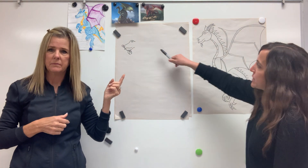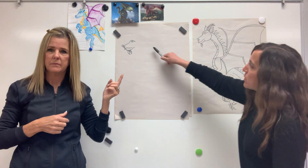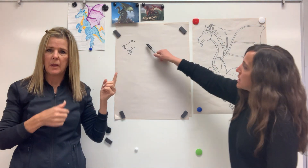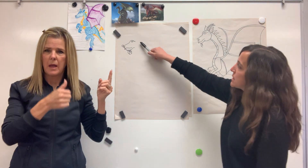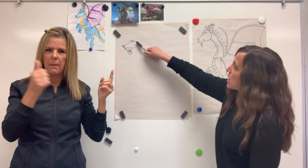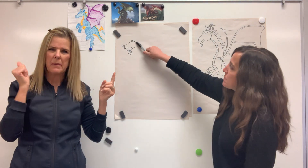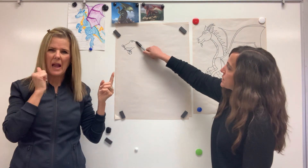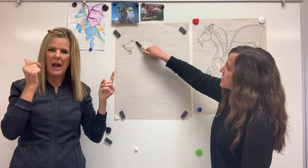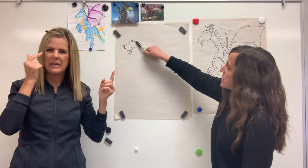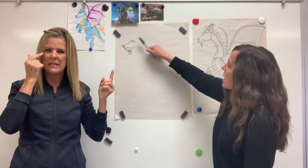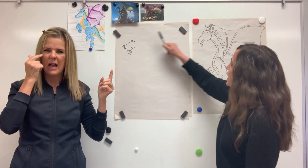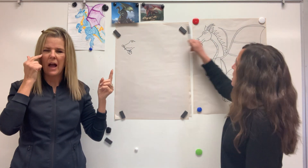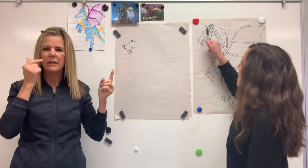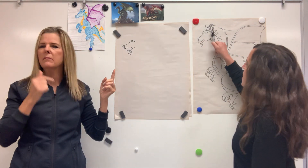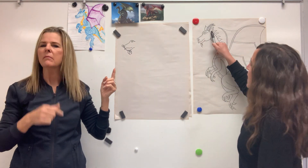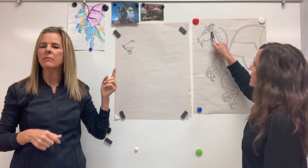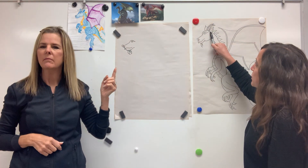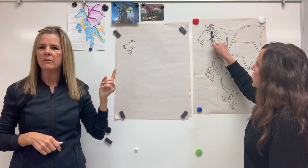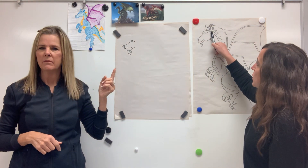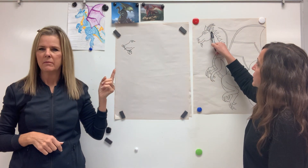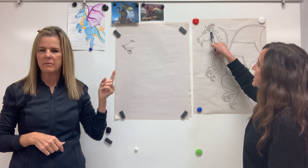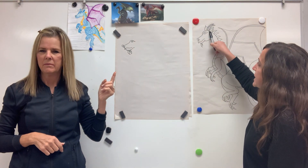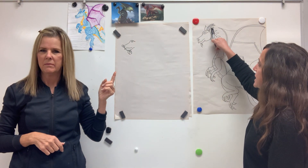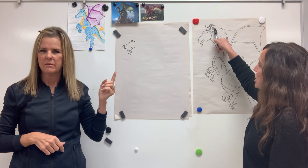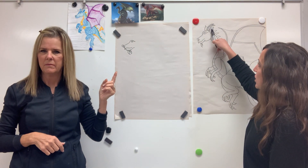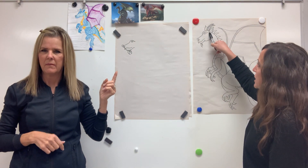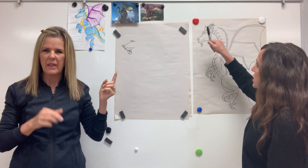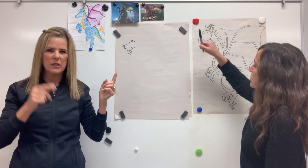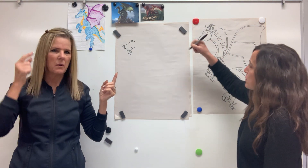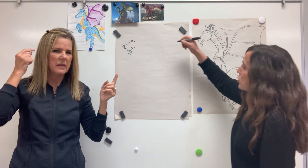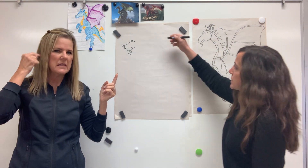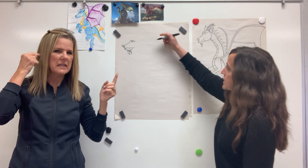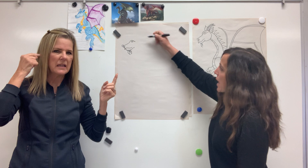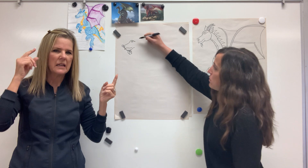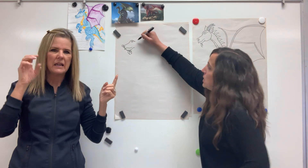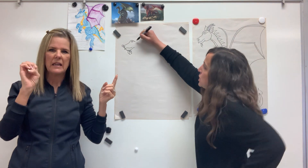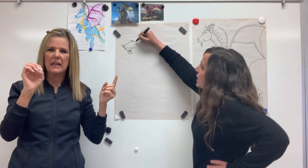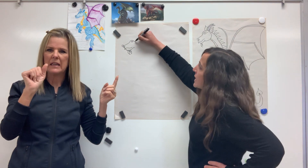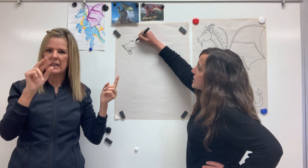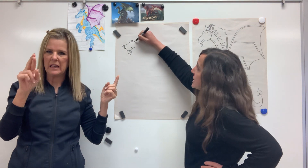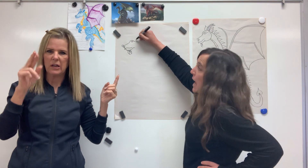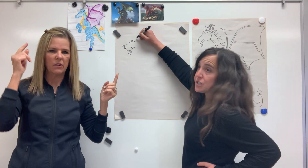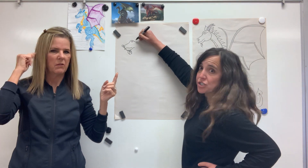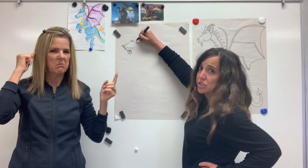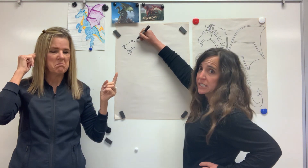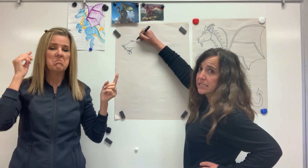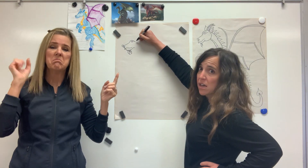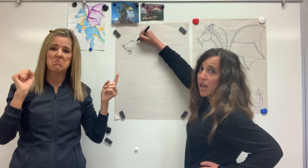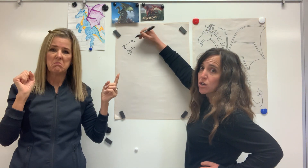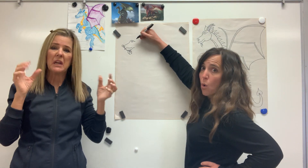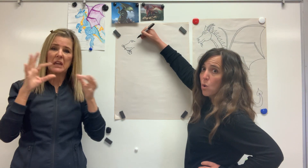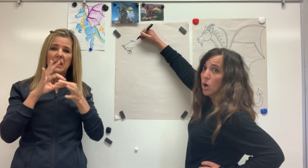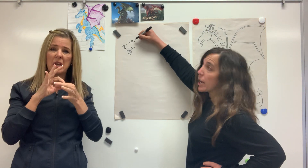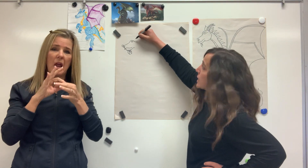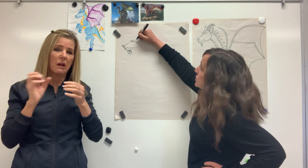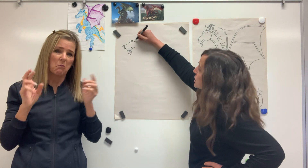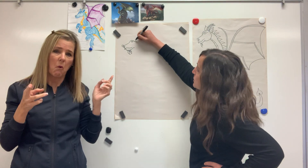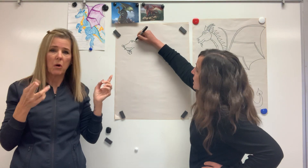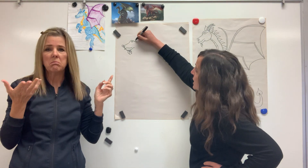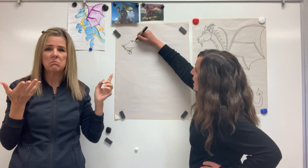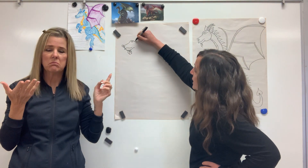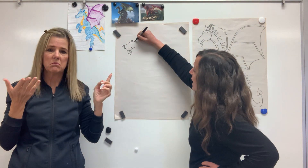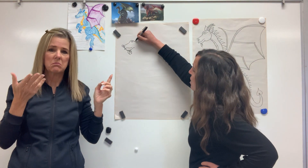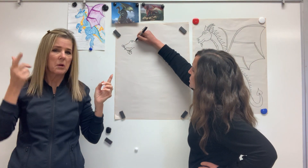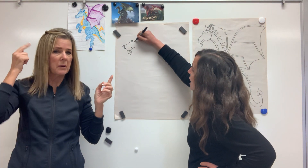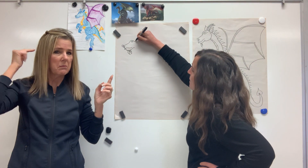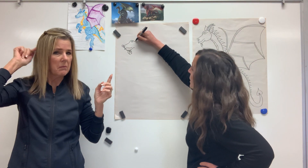eye, see where I stopped this line? That's where this ear is gonna be pointing out. It can touch this line or it can just